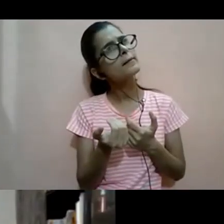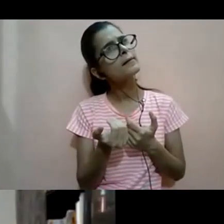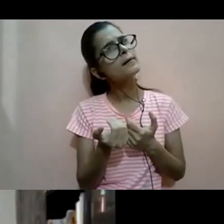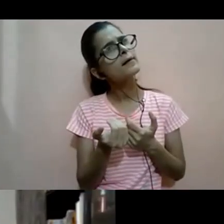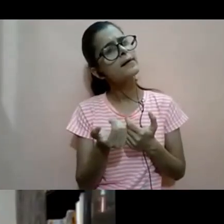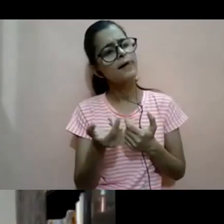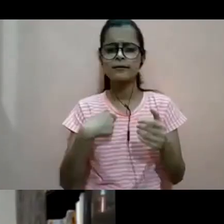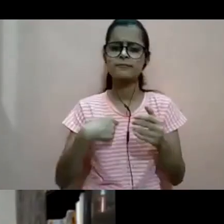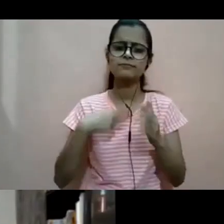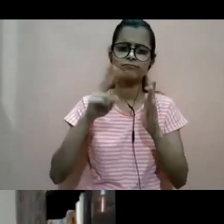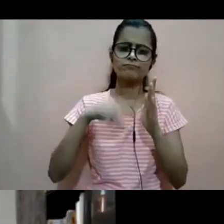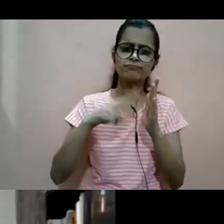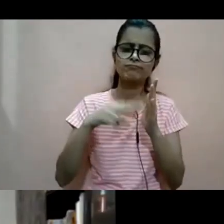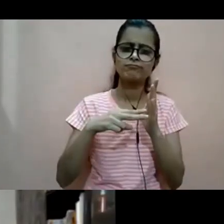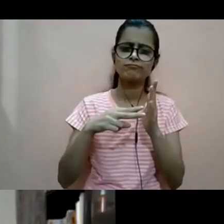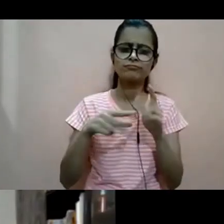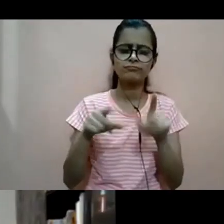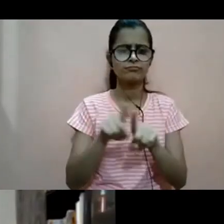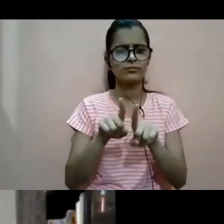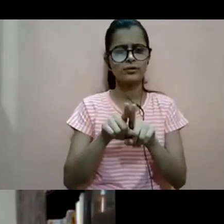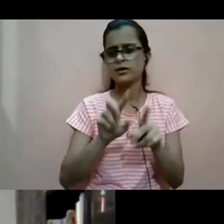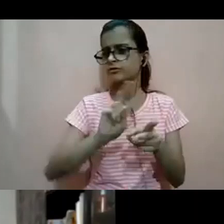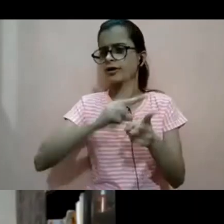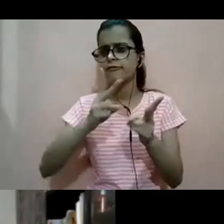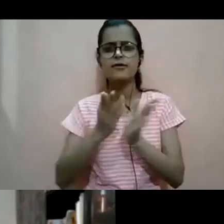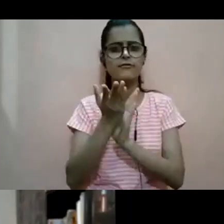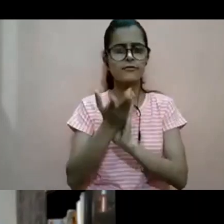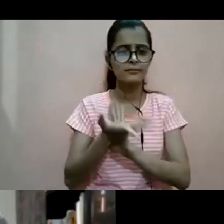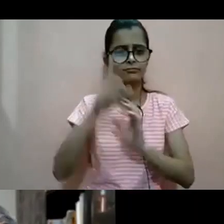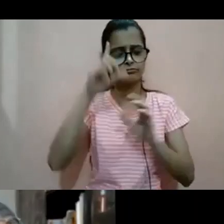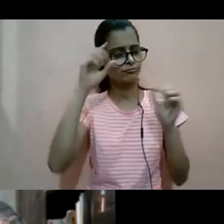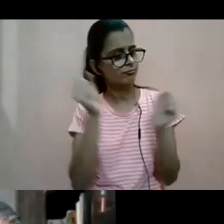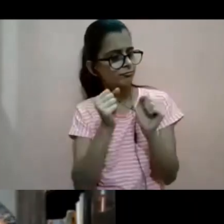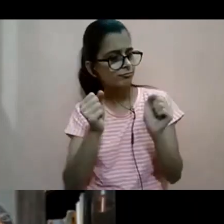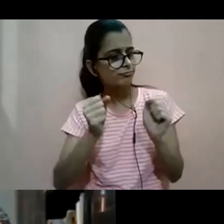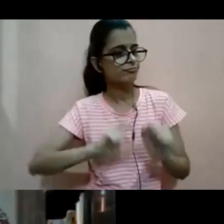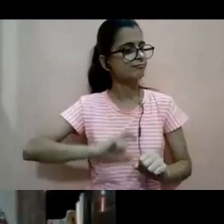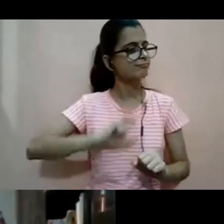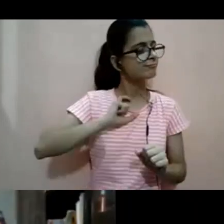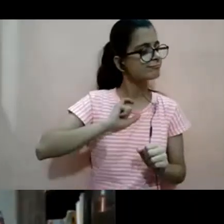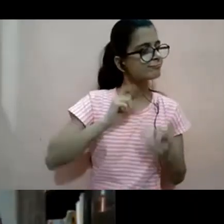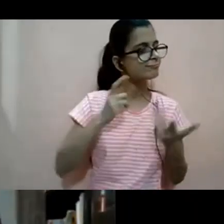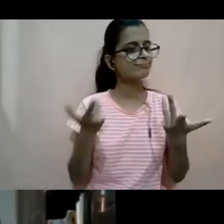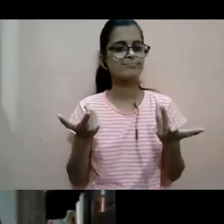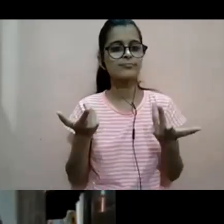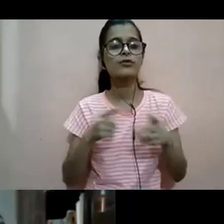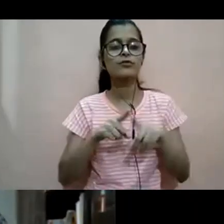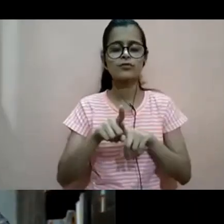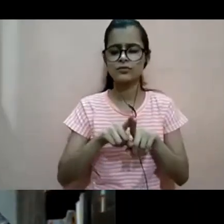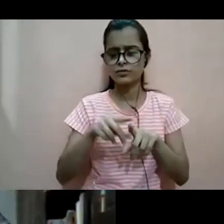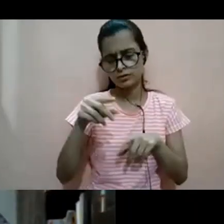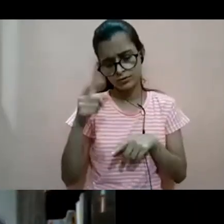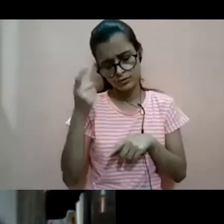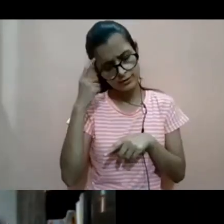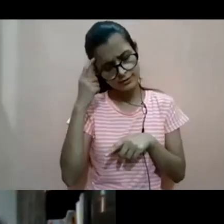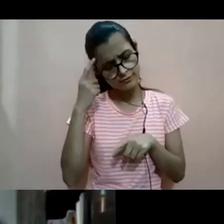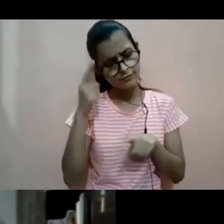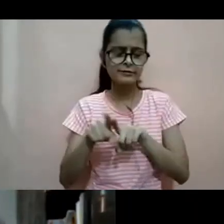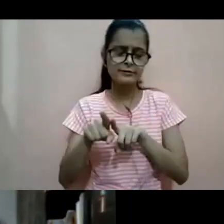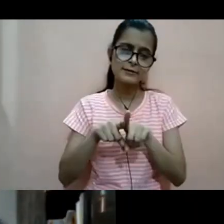that idea of comfort in many different ways. I suppose one of the,